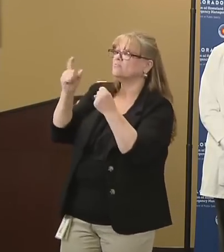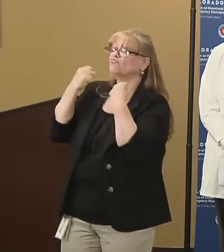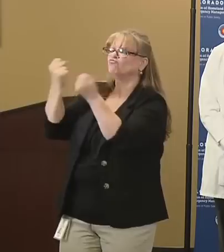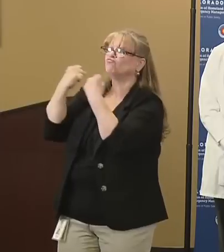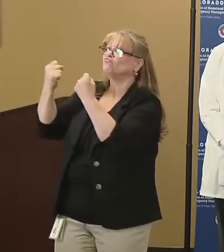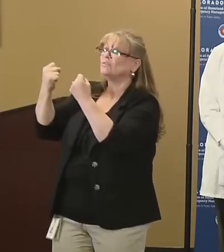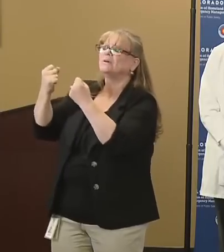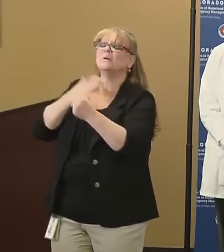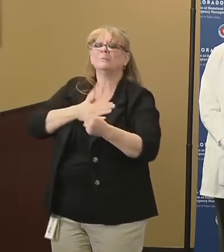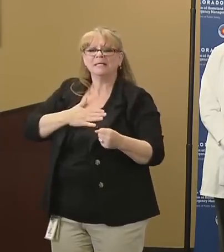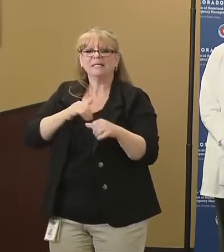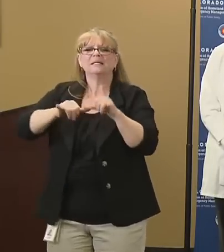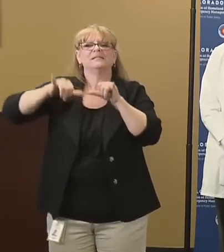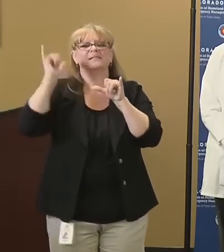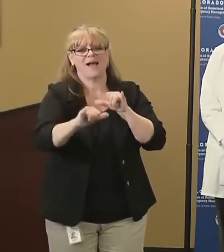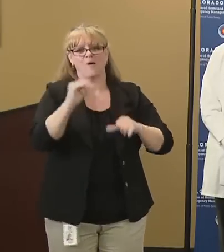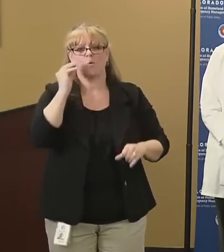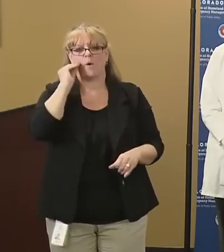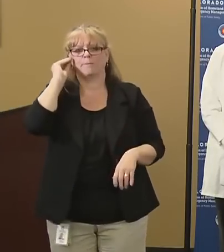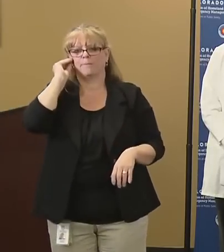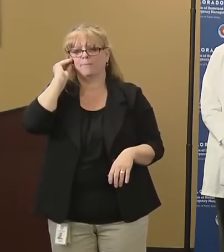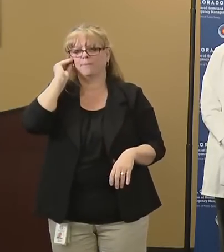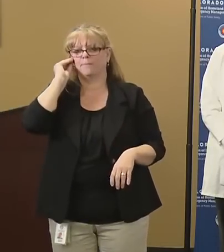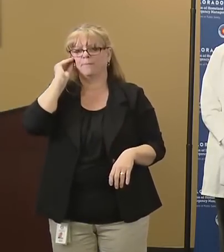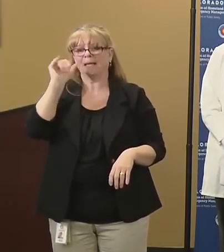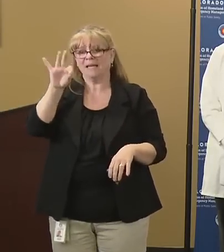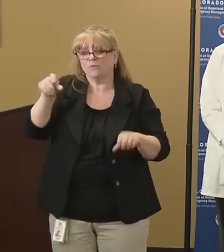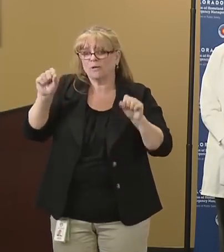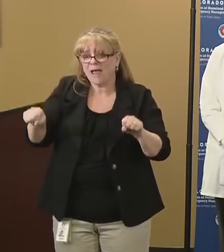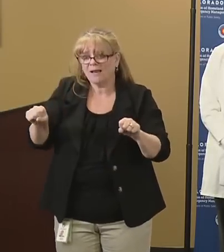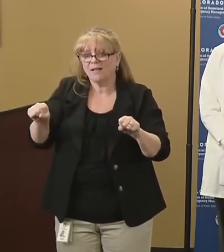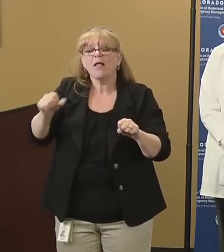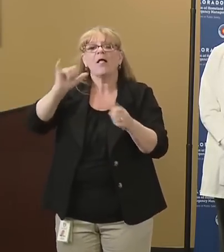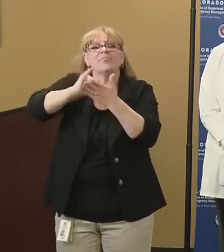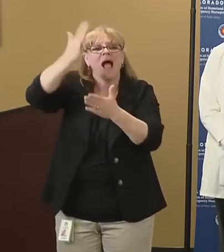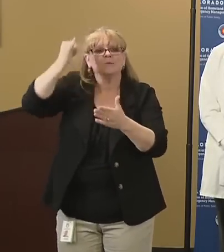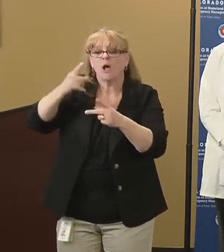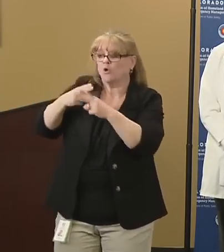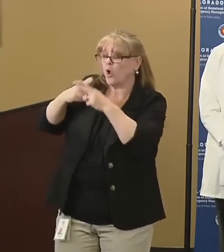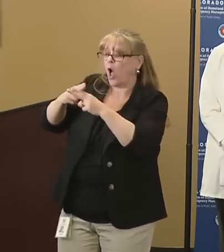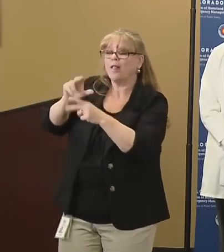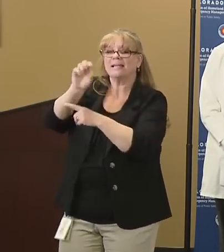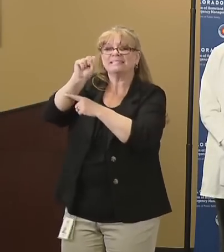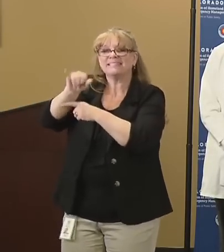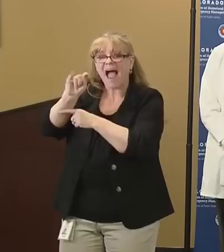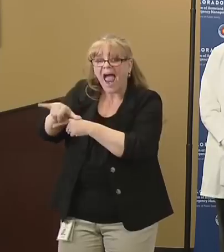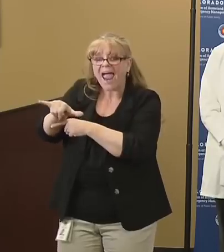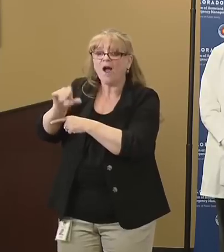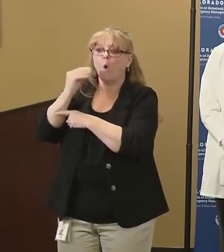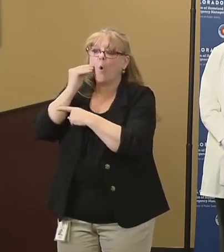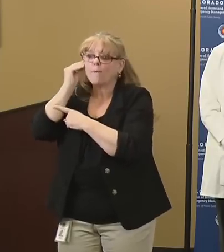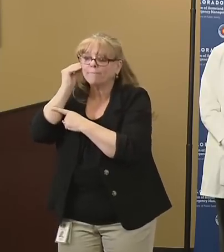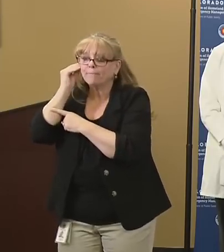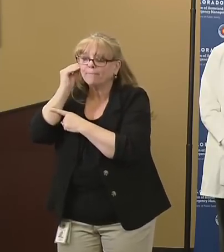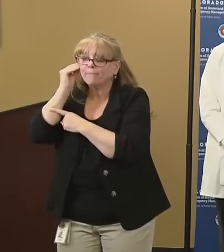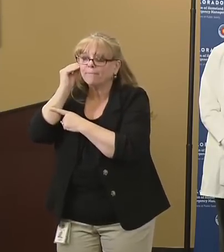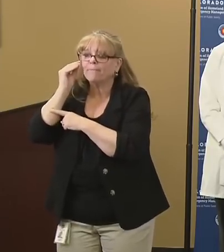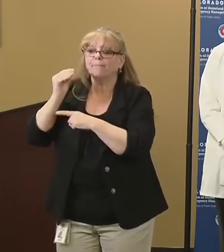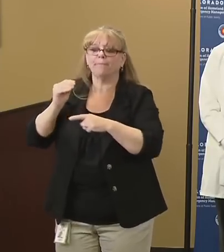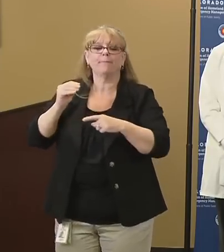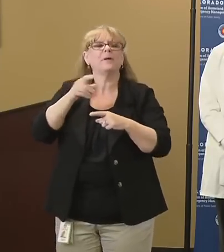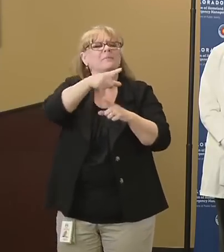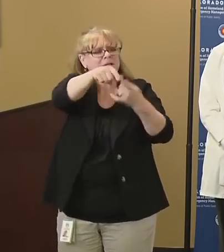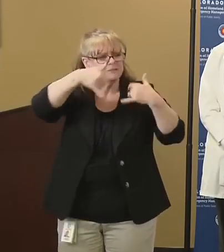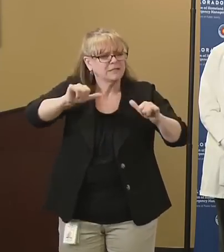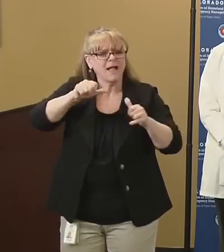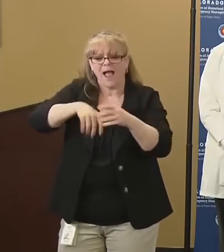That's why it's called stay at home. Doesn't mean you can't, walk your dog around your neighborhood as long as you're maintaining social distancing while you're doing so. But